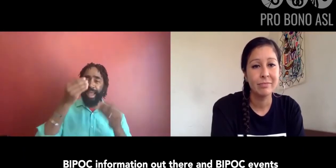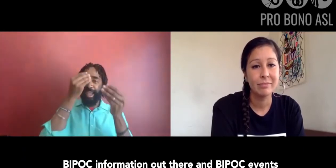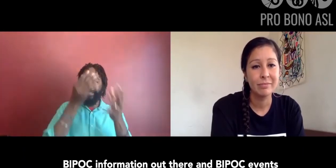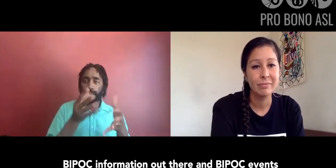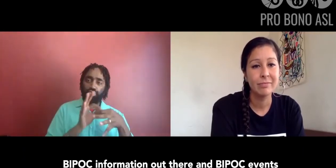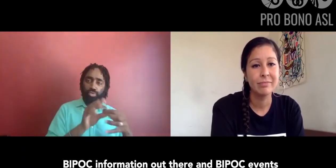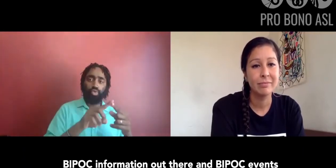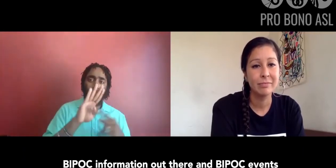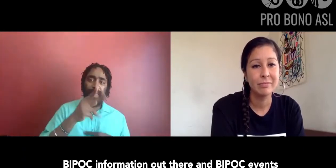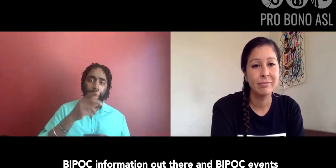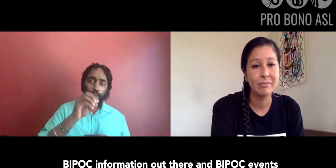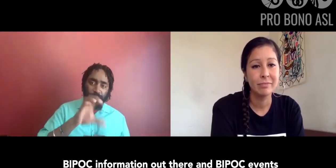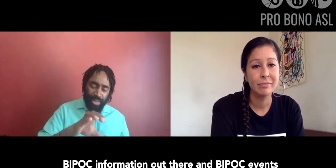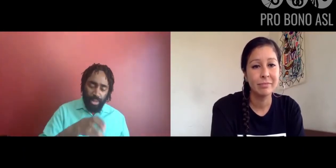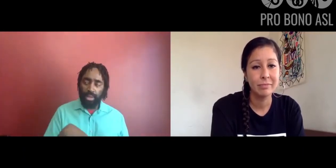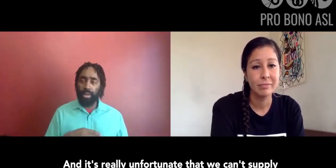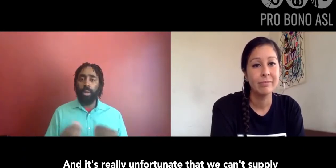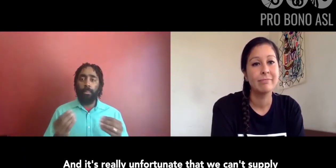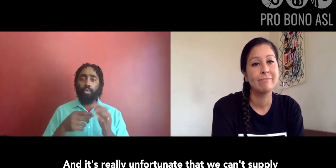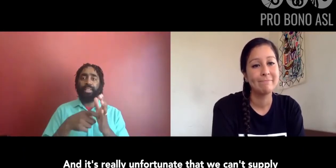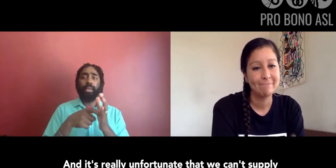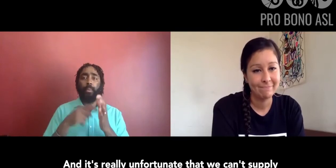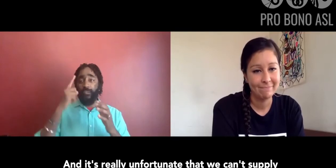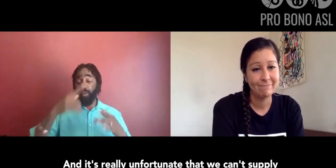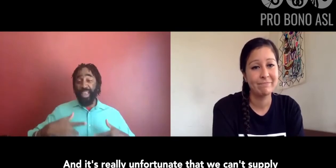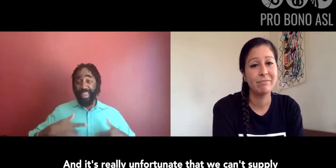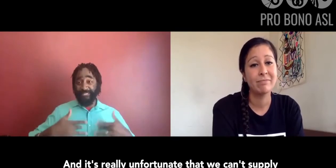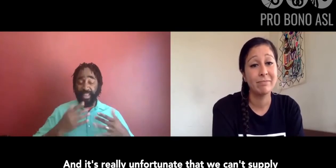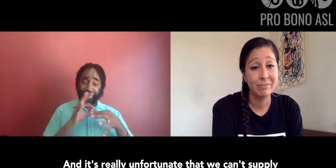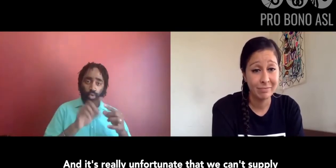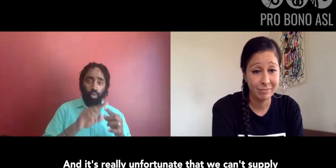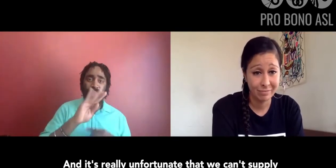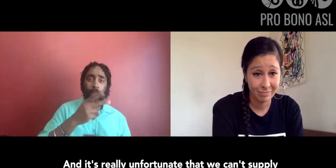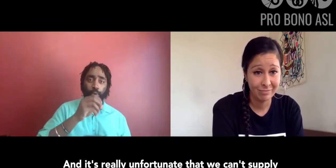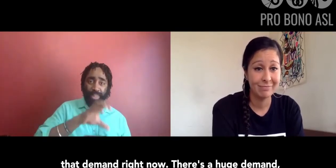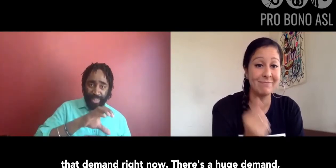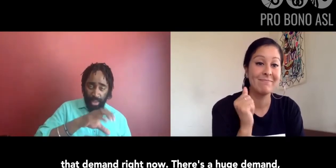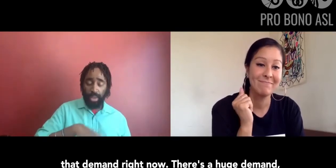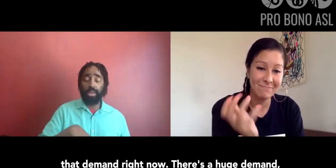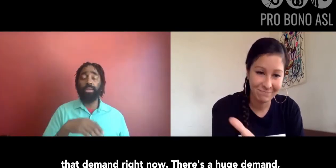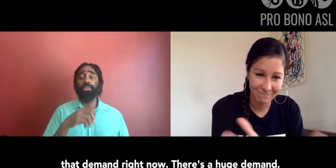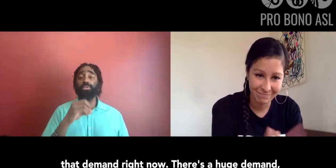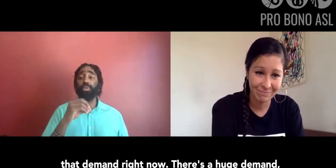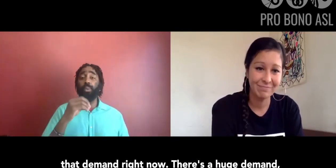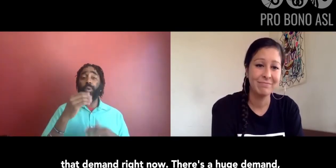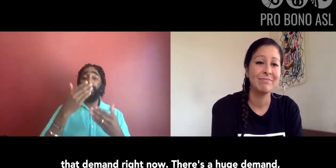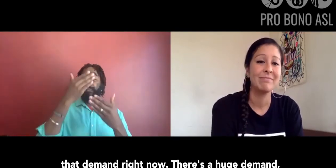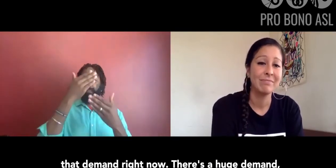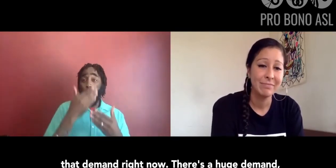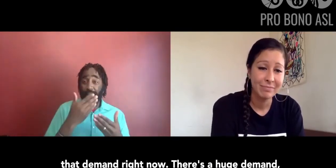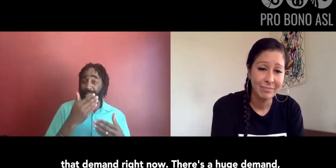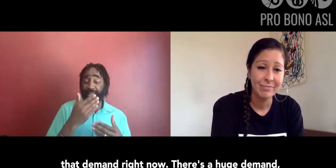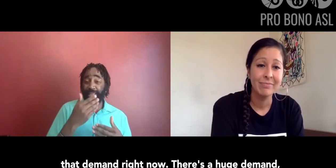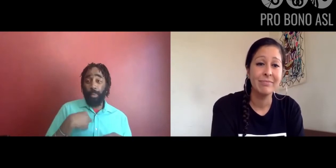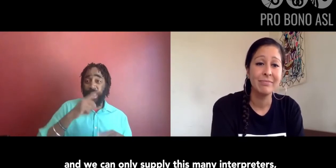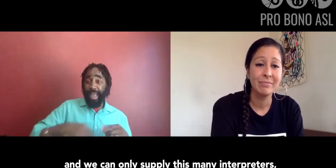information out there and BIPOC events. And so it's really unfortunate that we can't supply that demand. Right now there's a